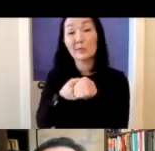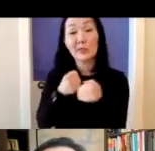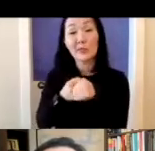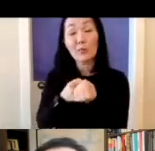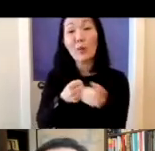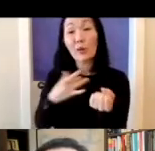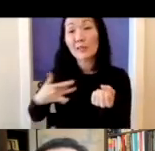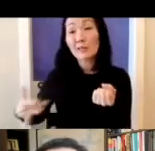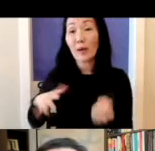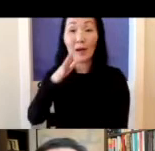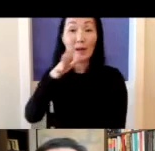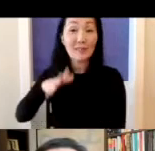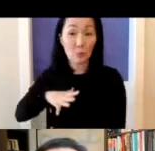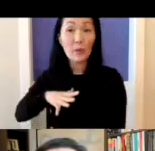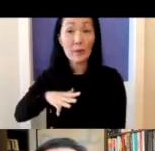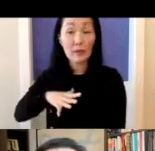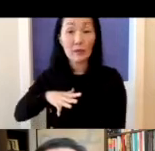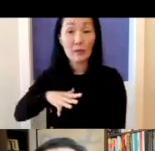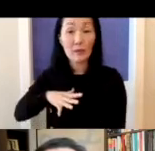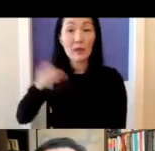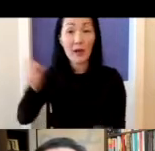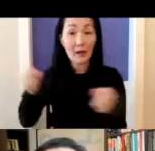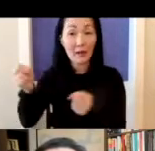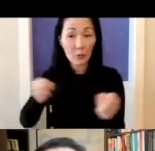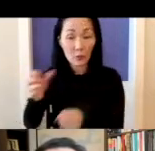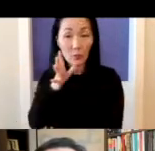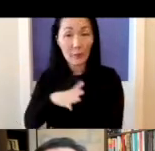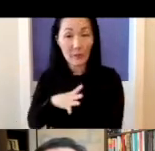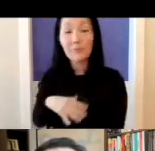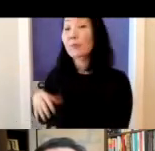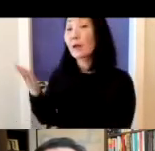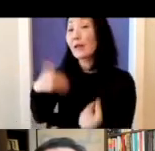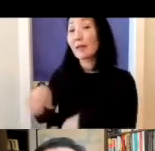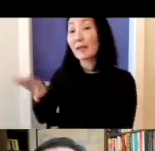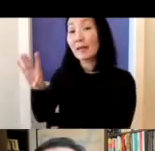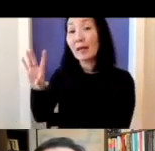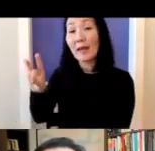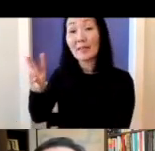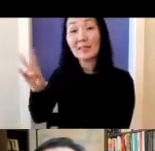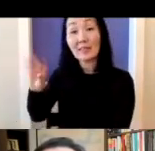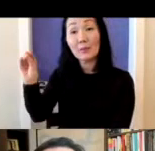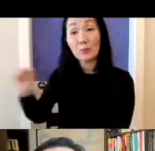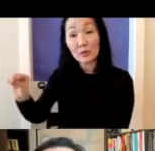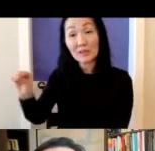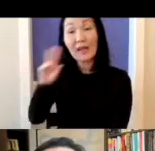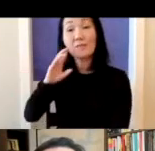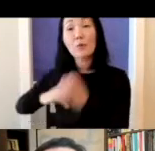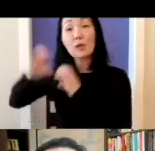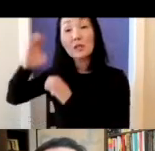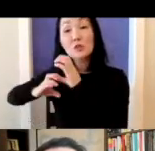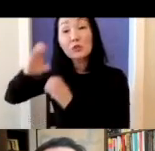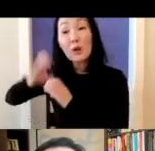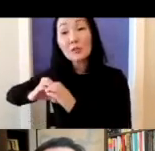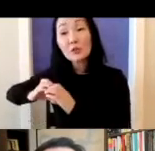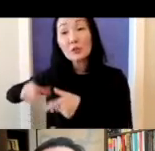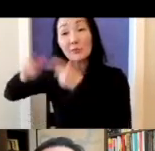women. Conversely, 87% of jobs in the construction industry are occupied by men. And I think that this